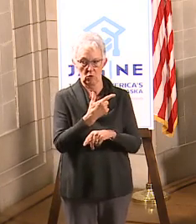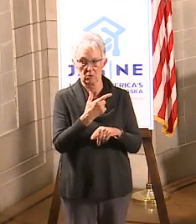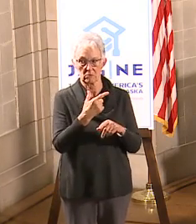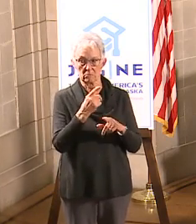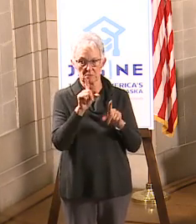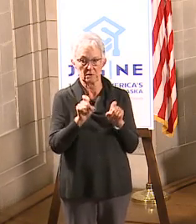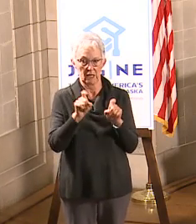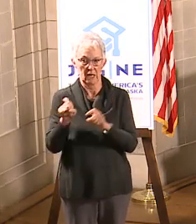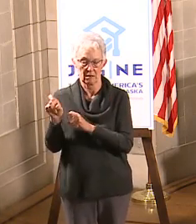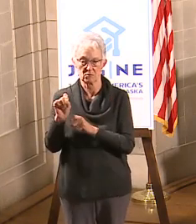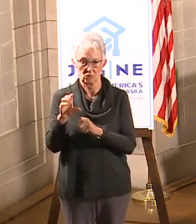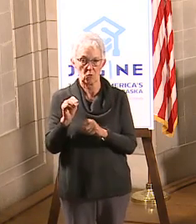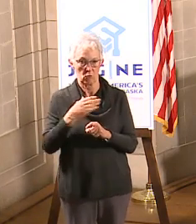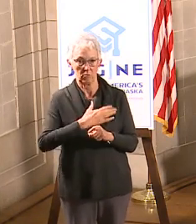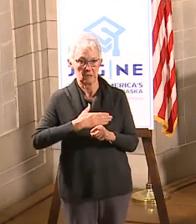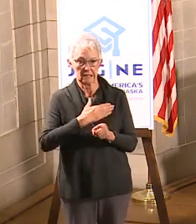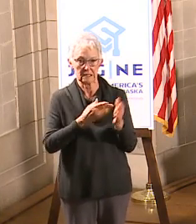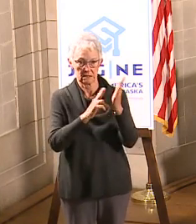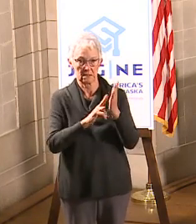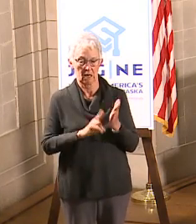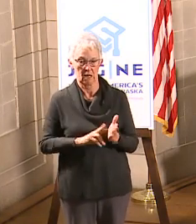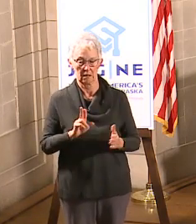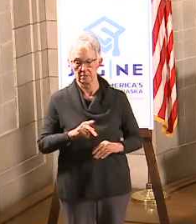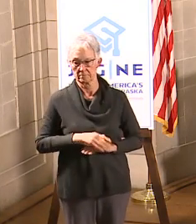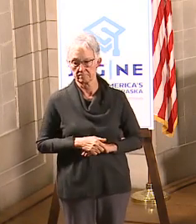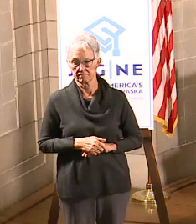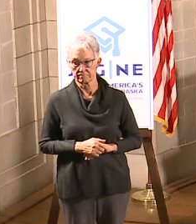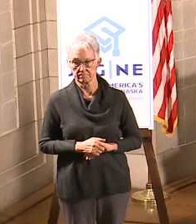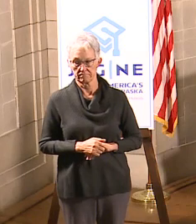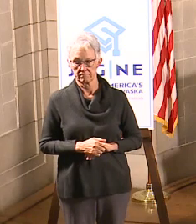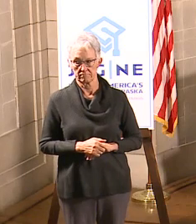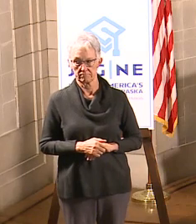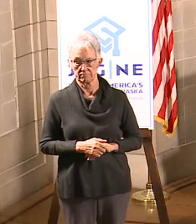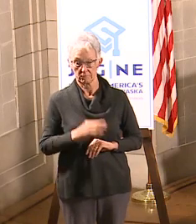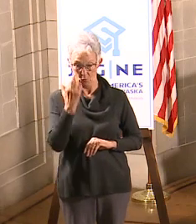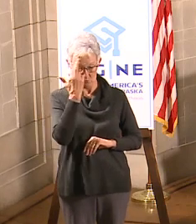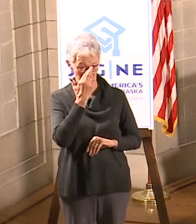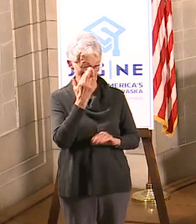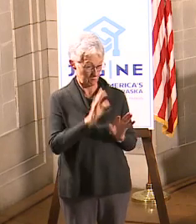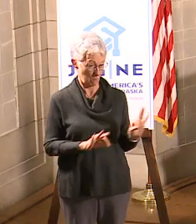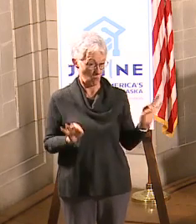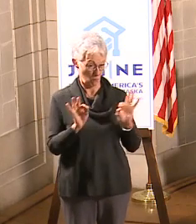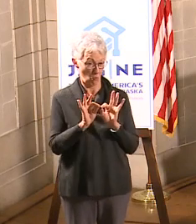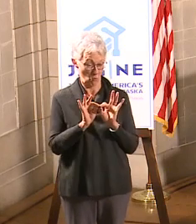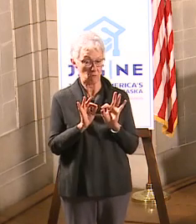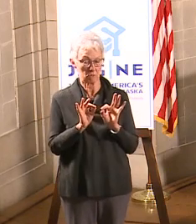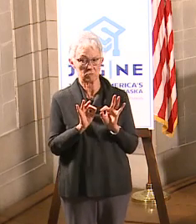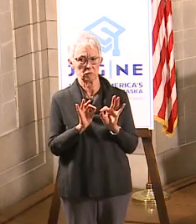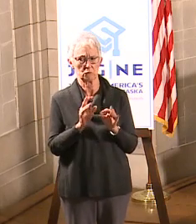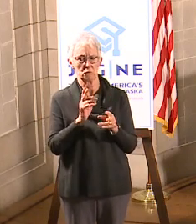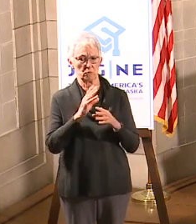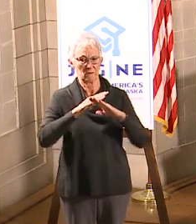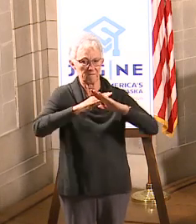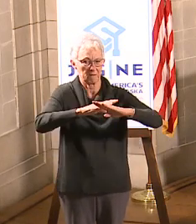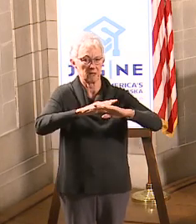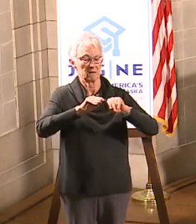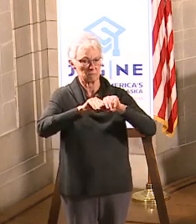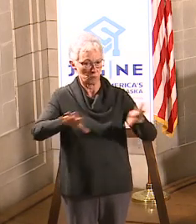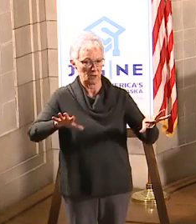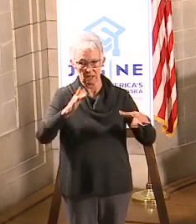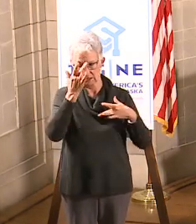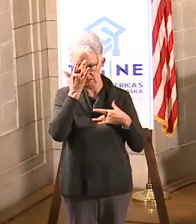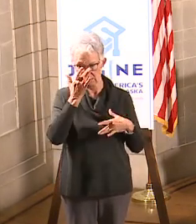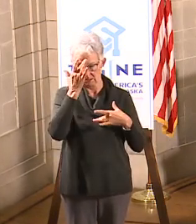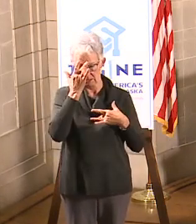for that. And of course, all these things we do are about making sure that we slow down the spread of the virus to preserve our hospital capacity. We have